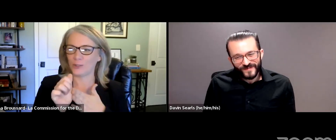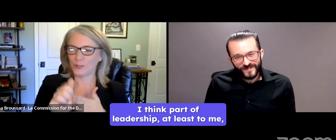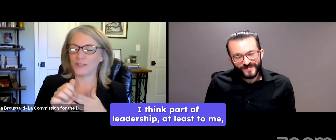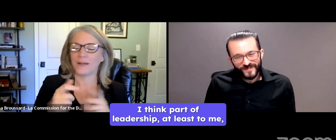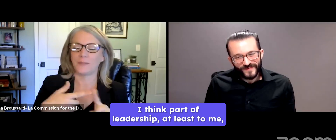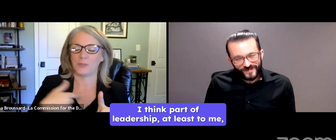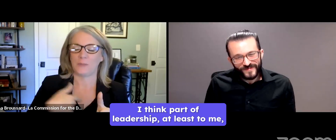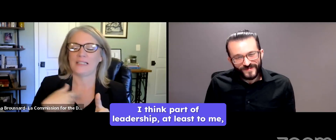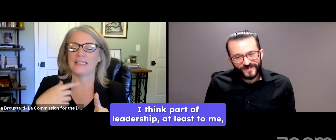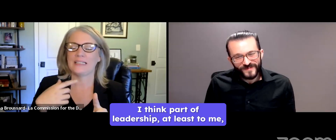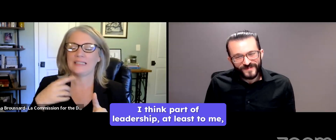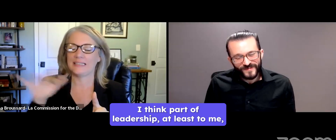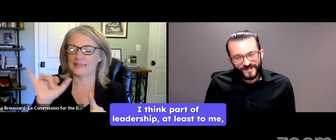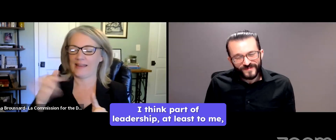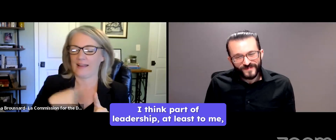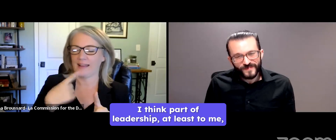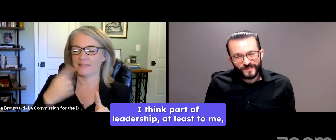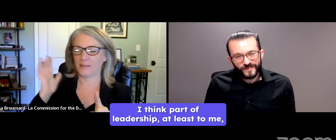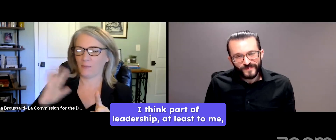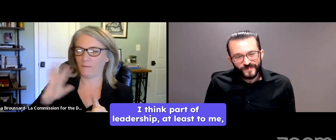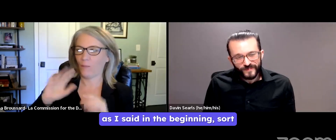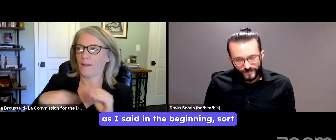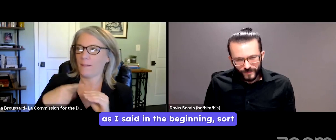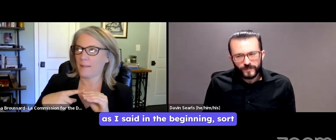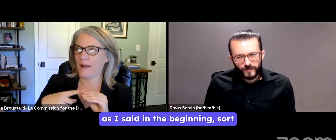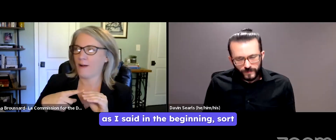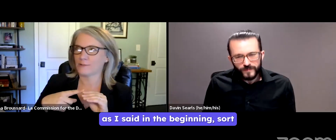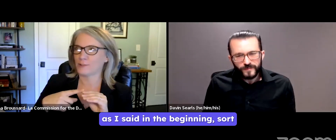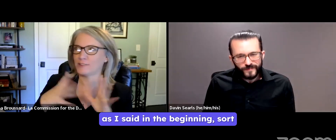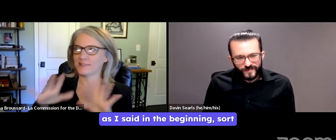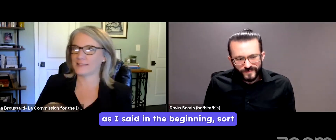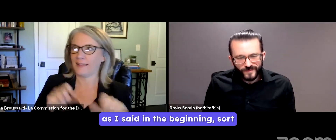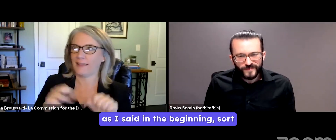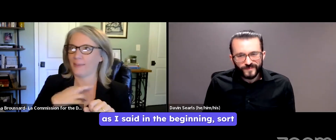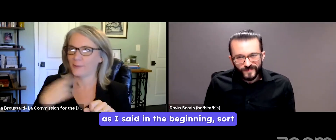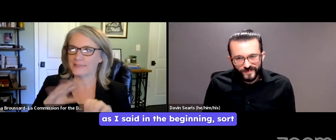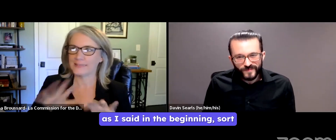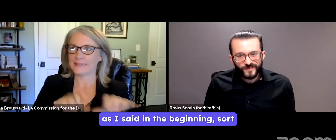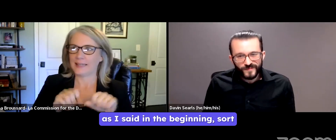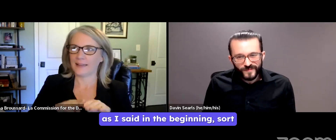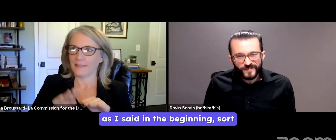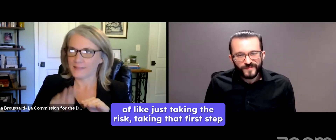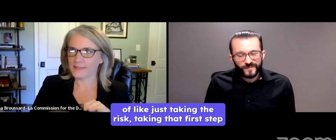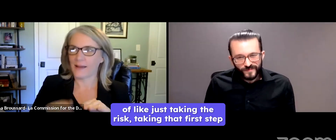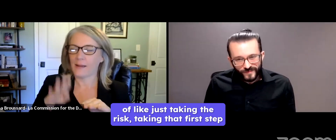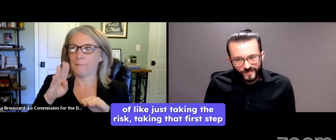I think part of leadership, at least to me, as I said in the beginning, is sort of like just taking